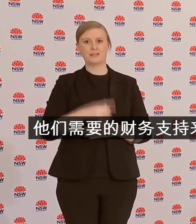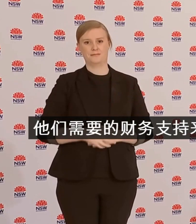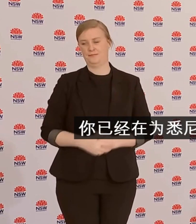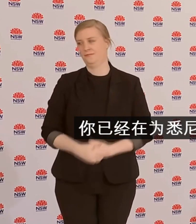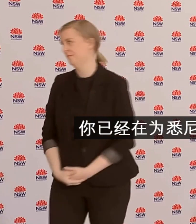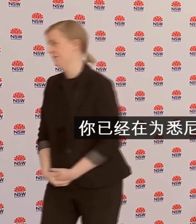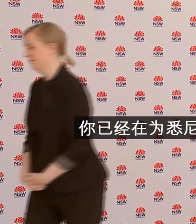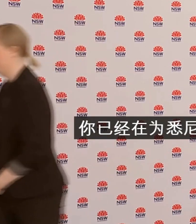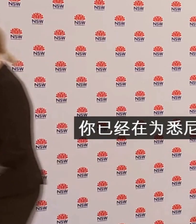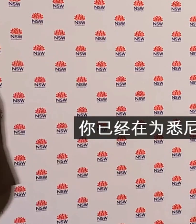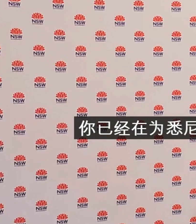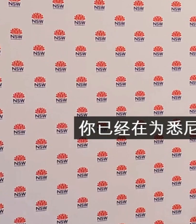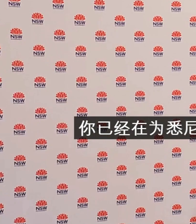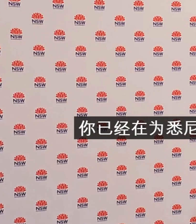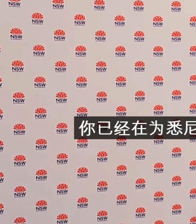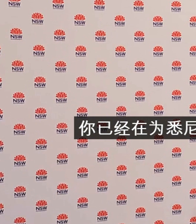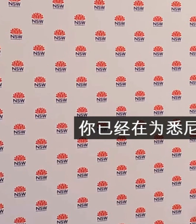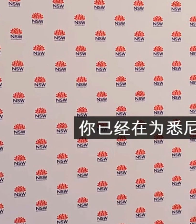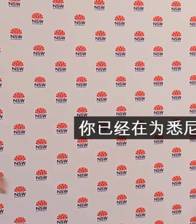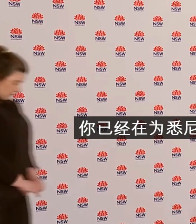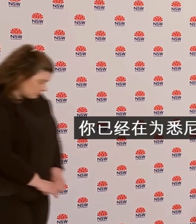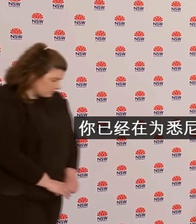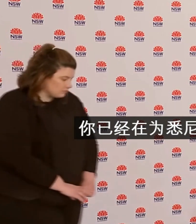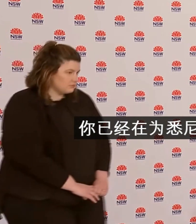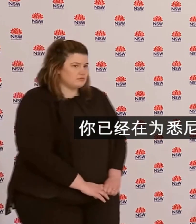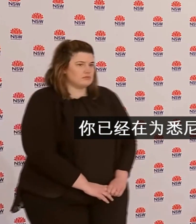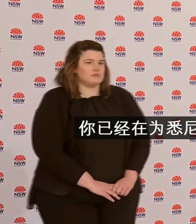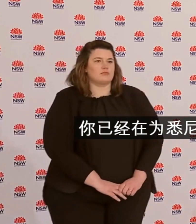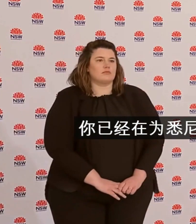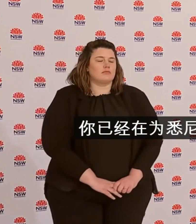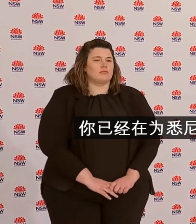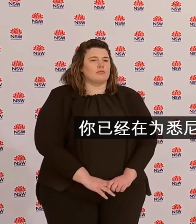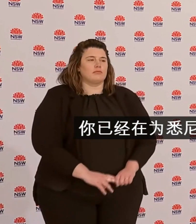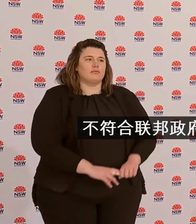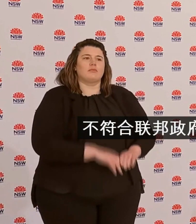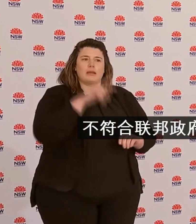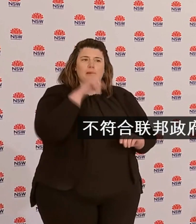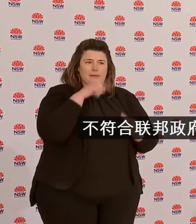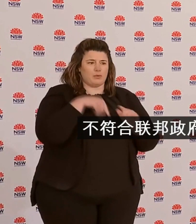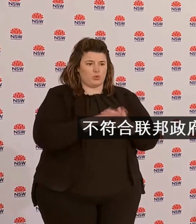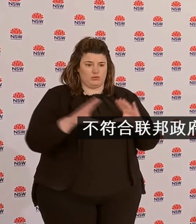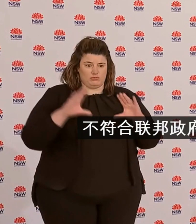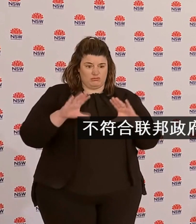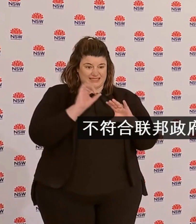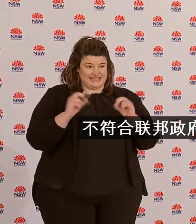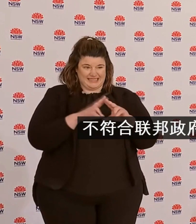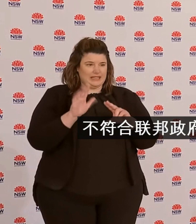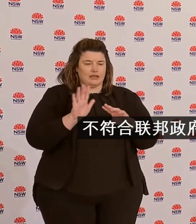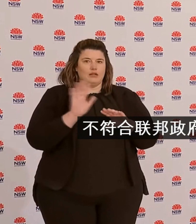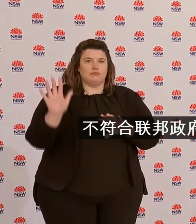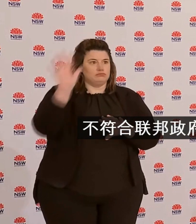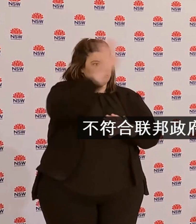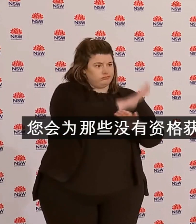Premier, you're already stumping up the bill for people outside of Sydney in the regions who are not eligible for the federal